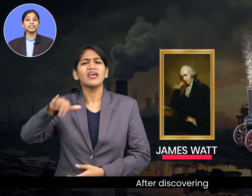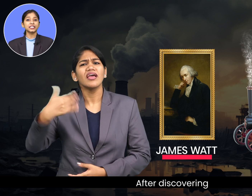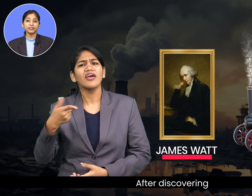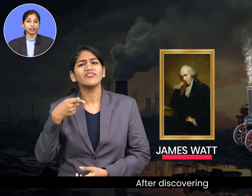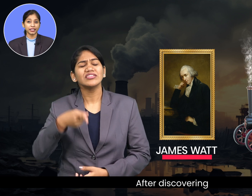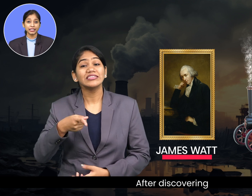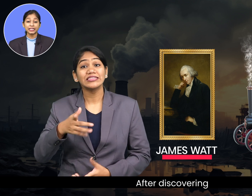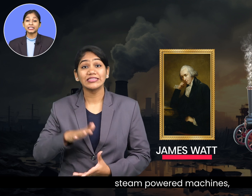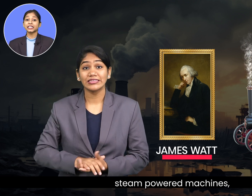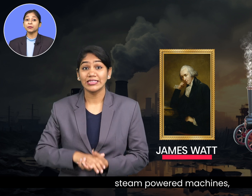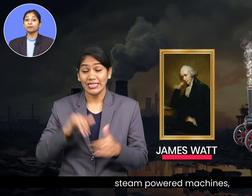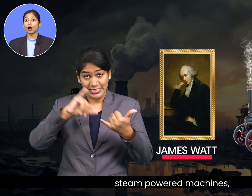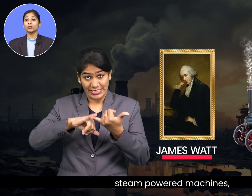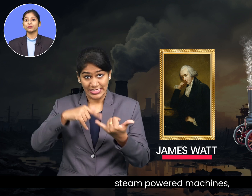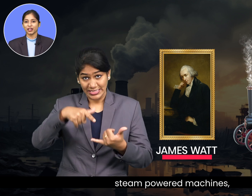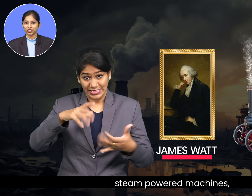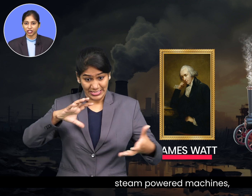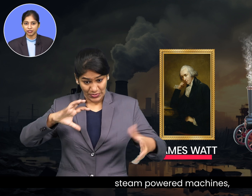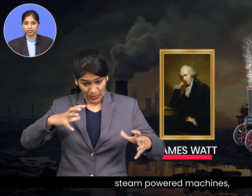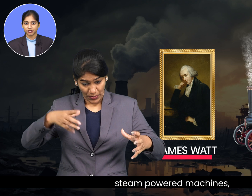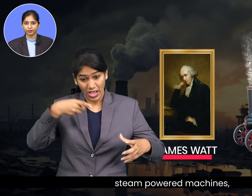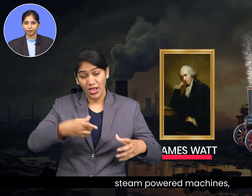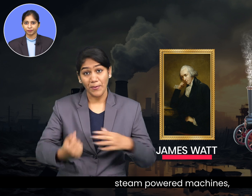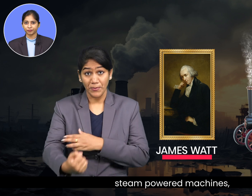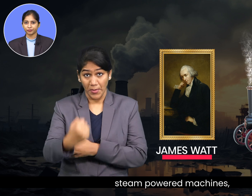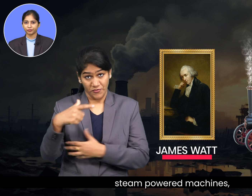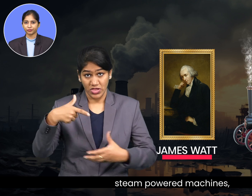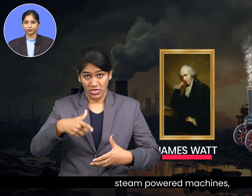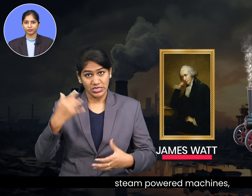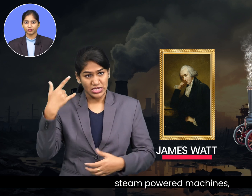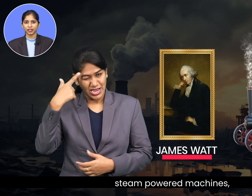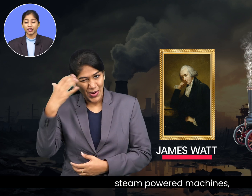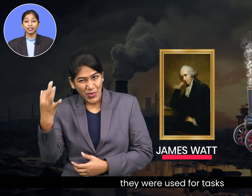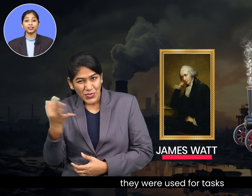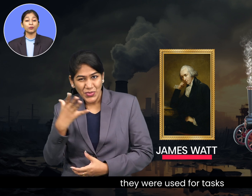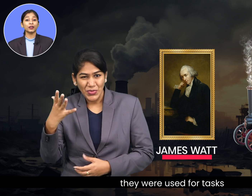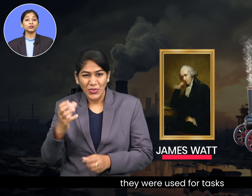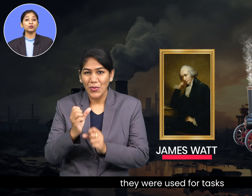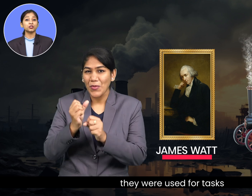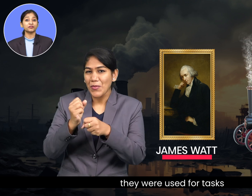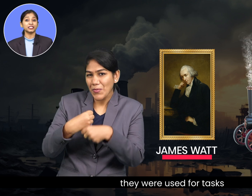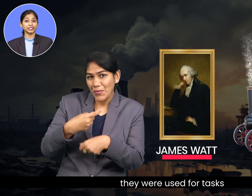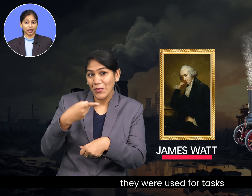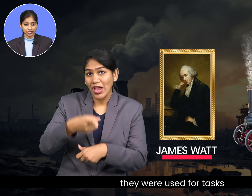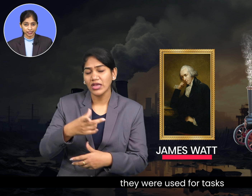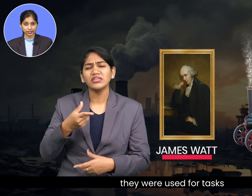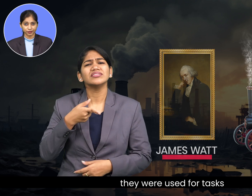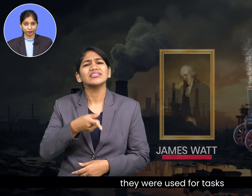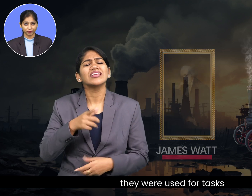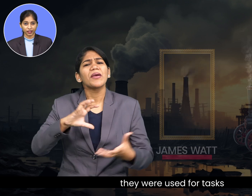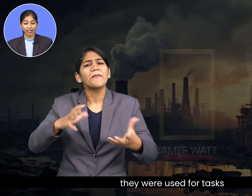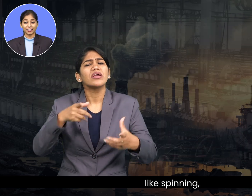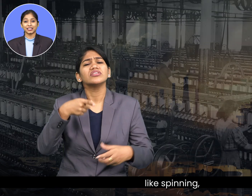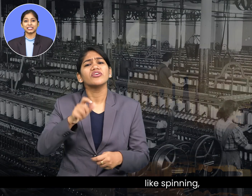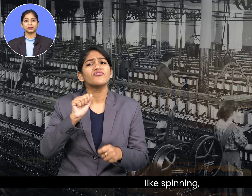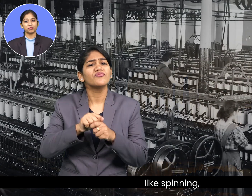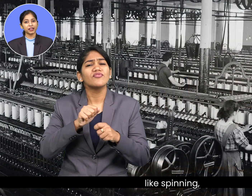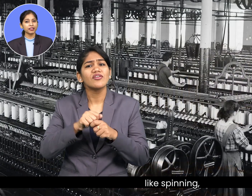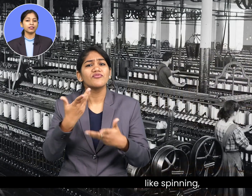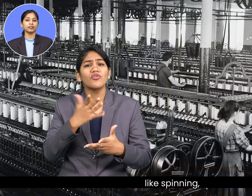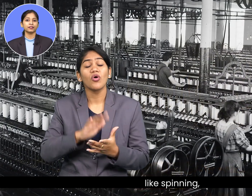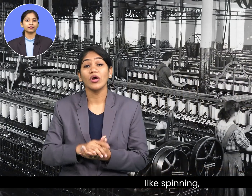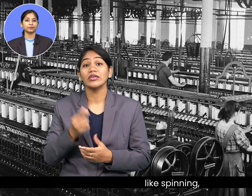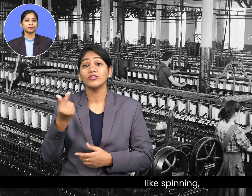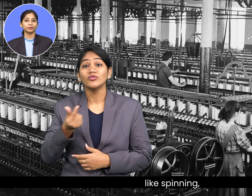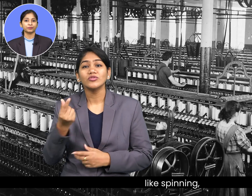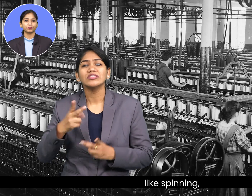After discovering steam-powered machines, they were used for tasks like